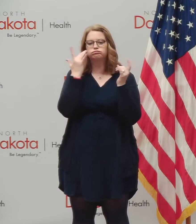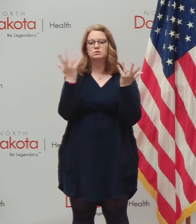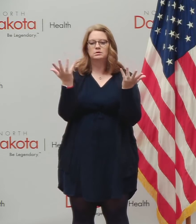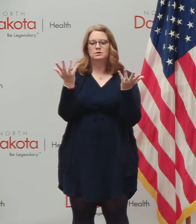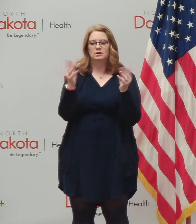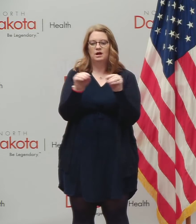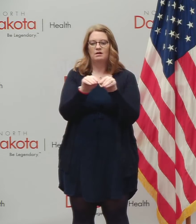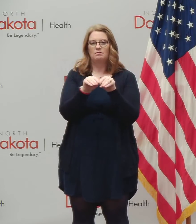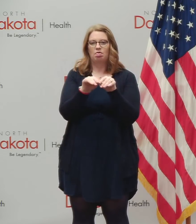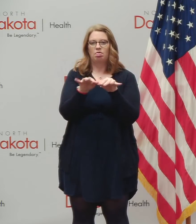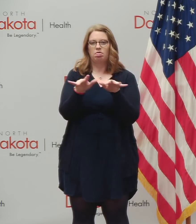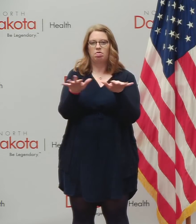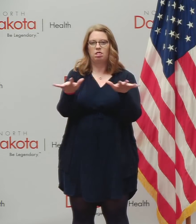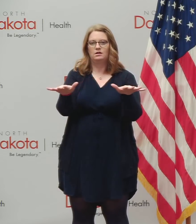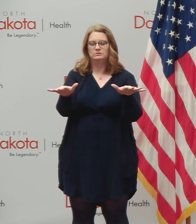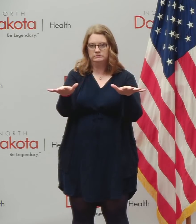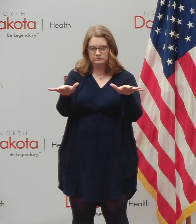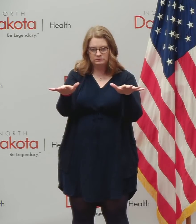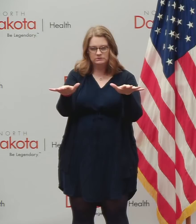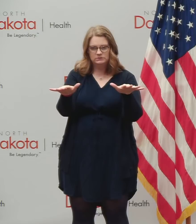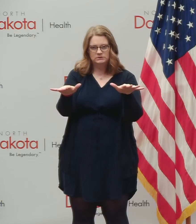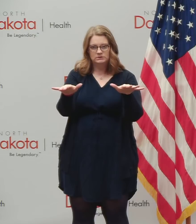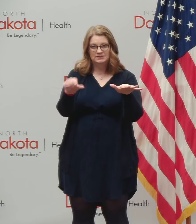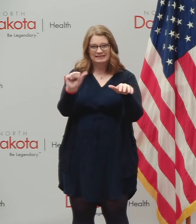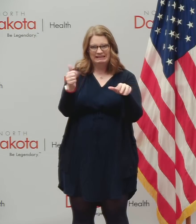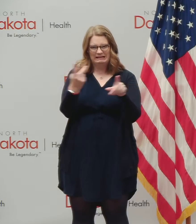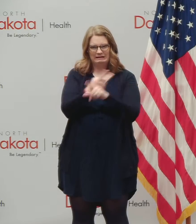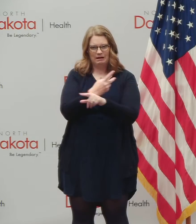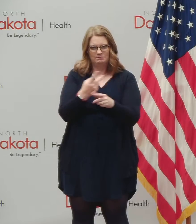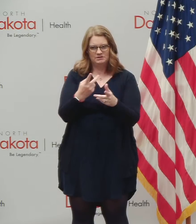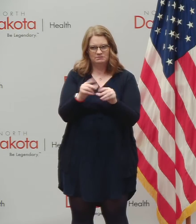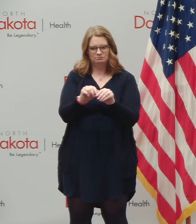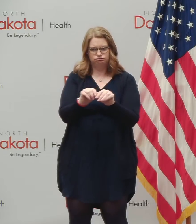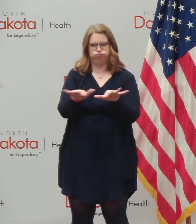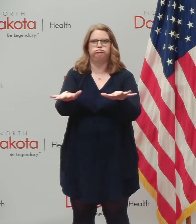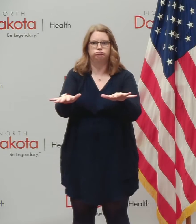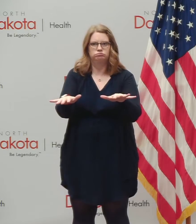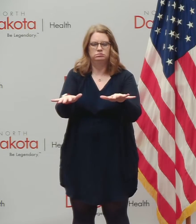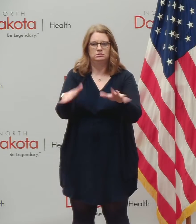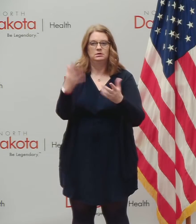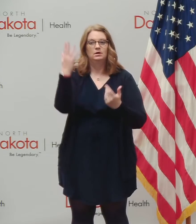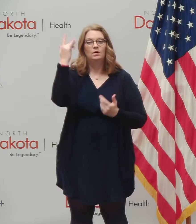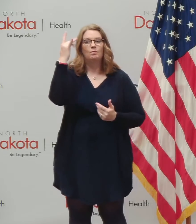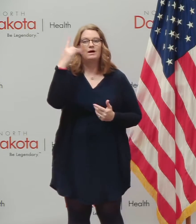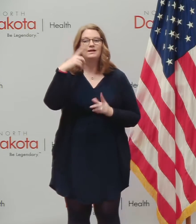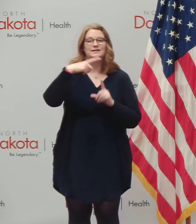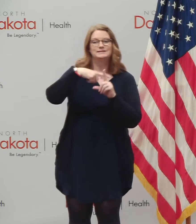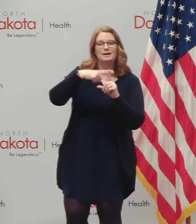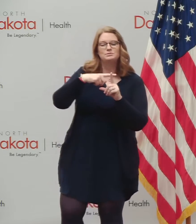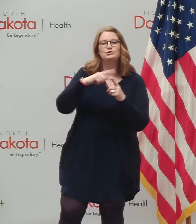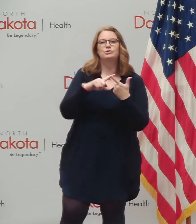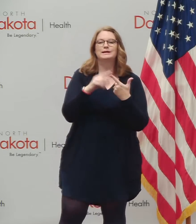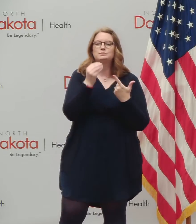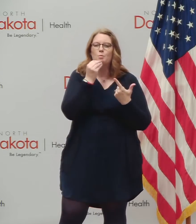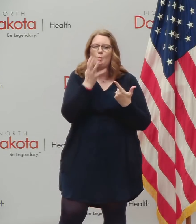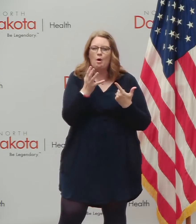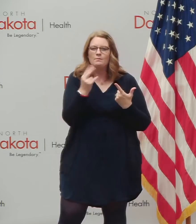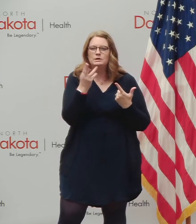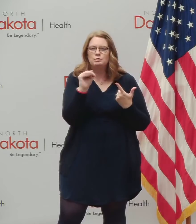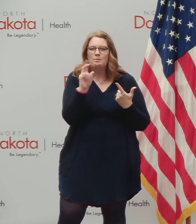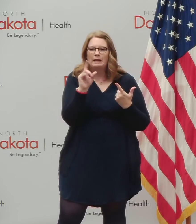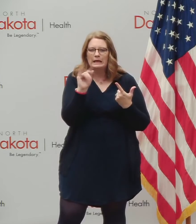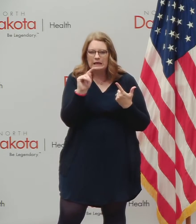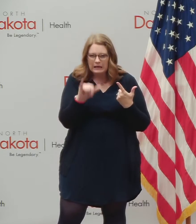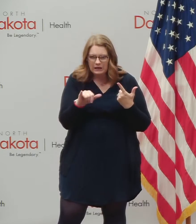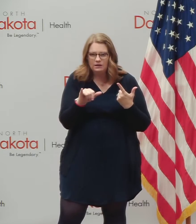have as much as 10 times the transmission because not only is there temperature, there's also humidity. And when you've got air conditioning,